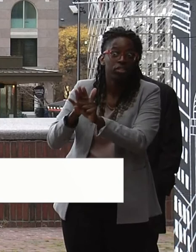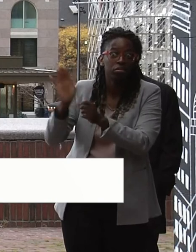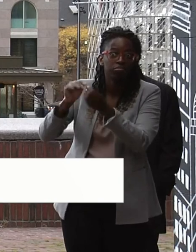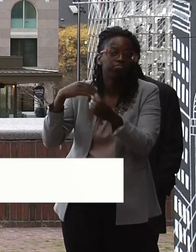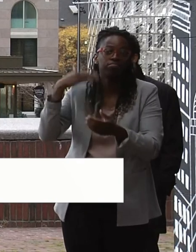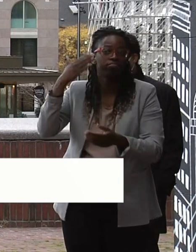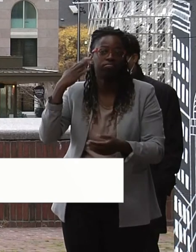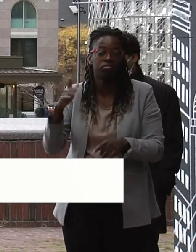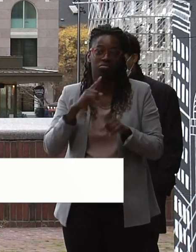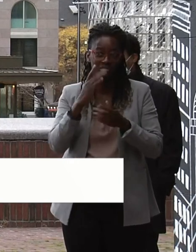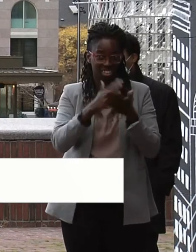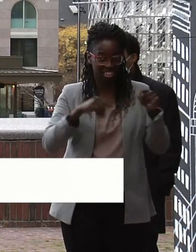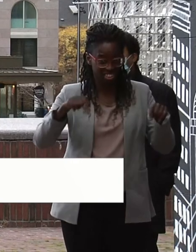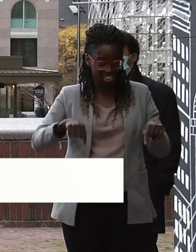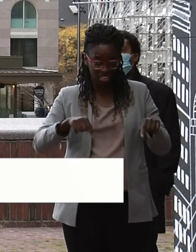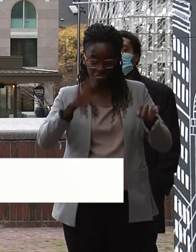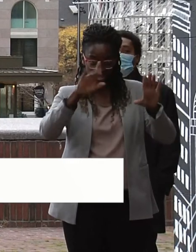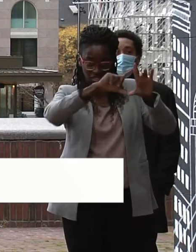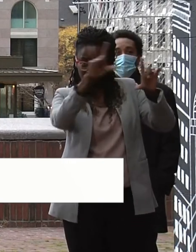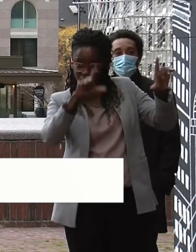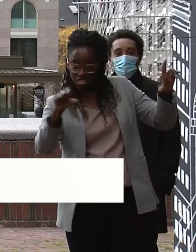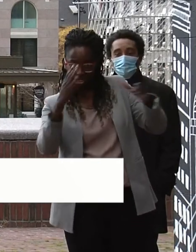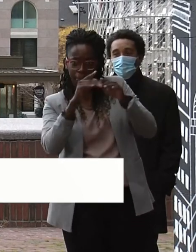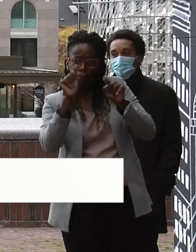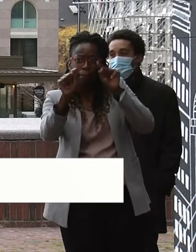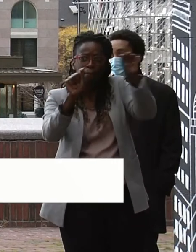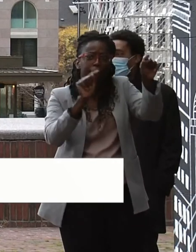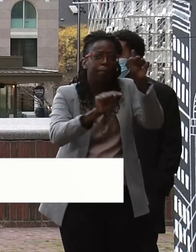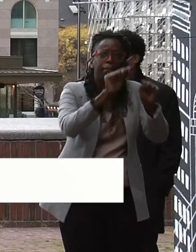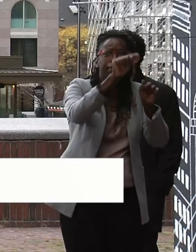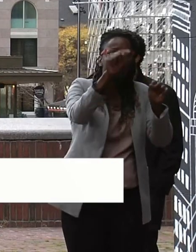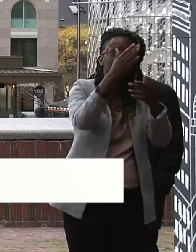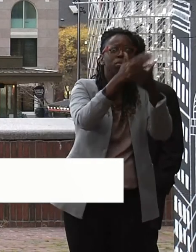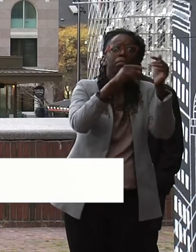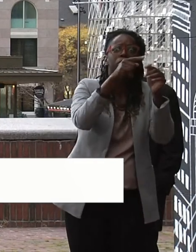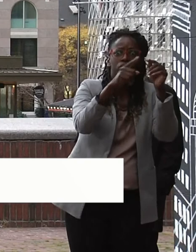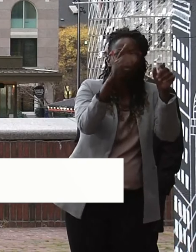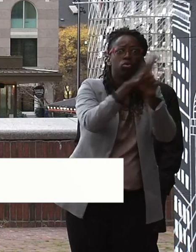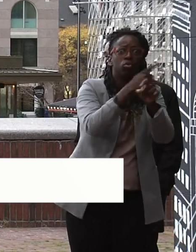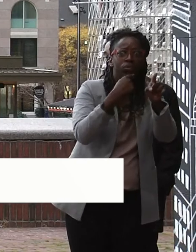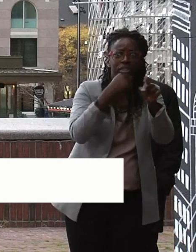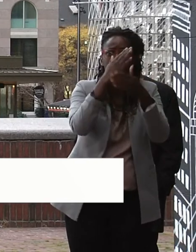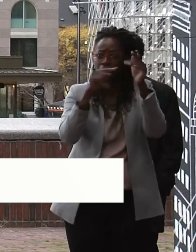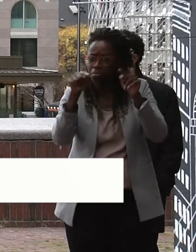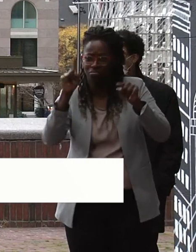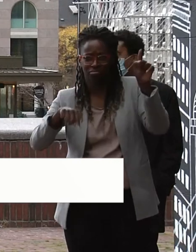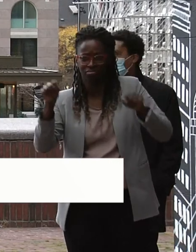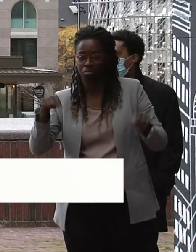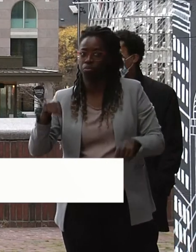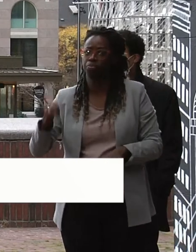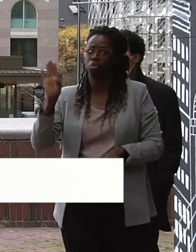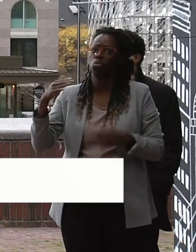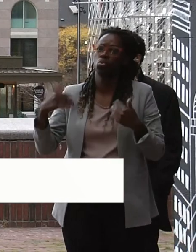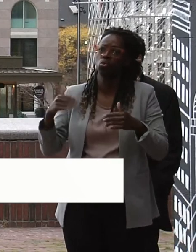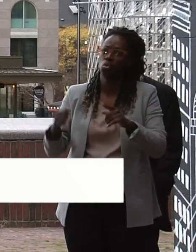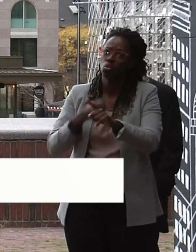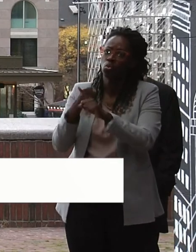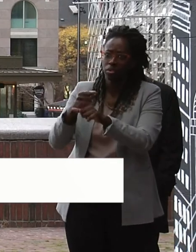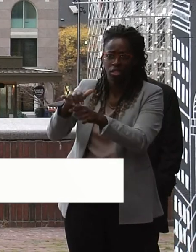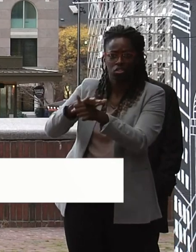So we're gonna monitor the situation on a daily basis. I had a conversation with Commissioner Riley the other day to talk about this in Boston. I said, you